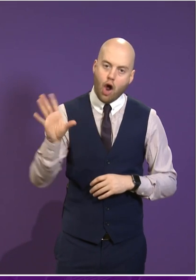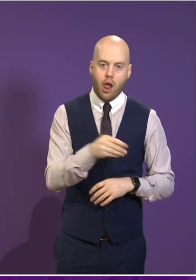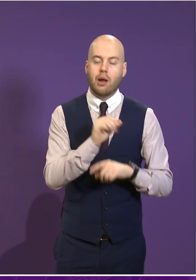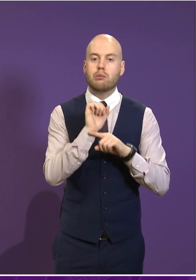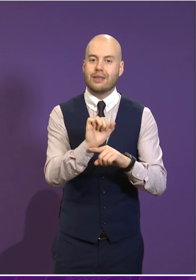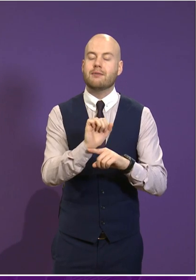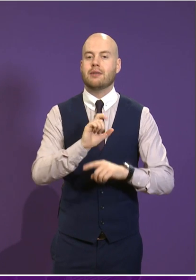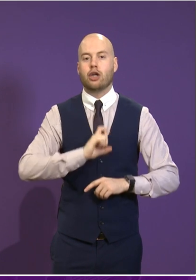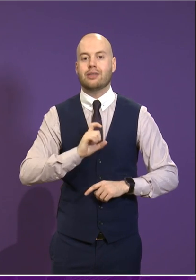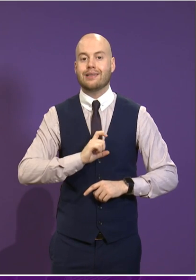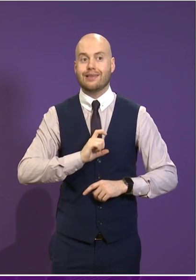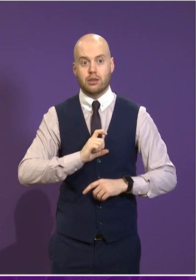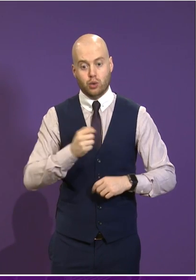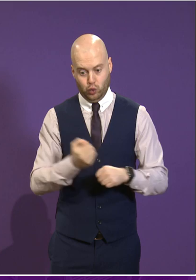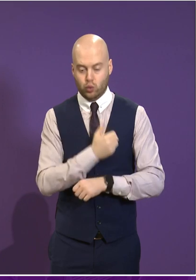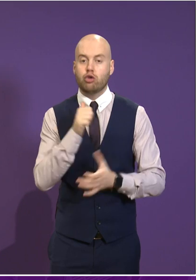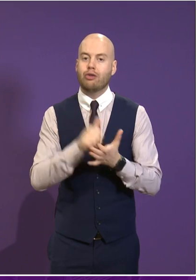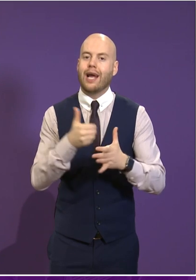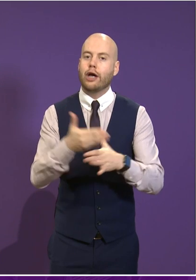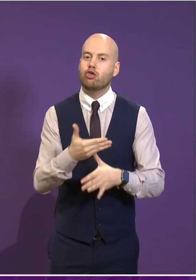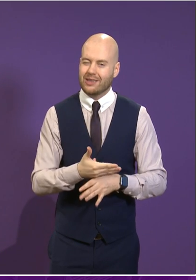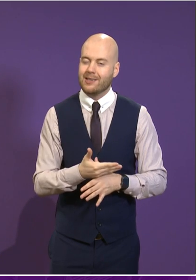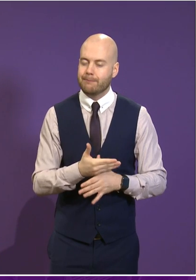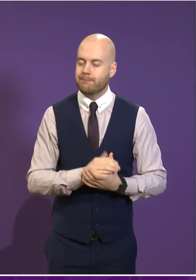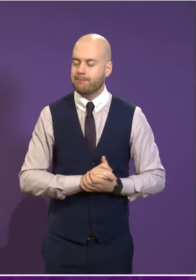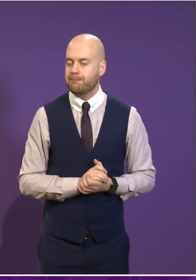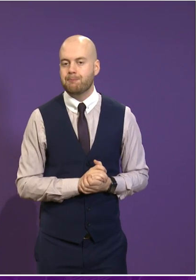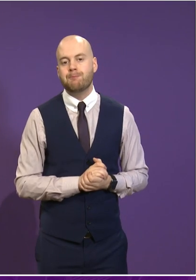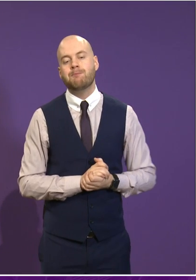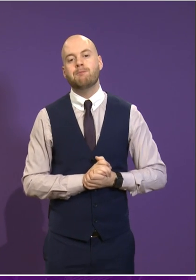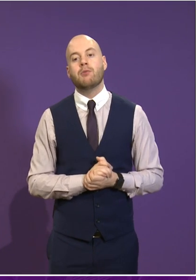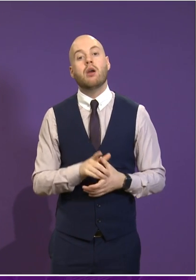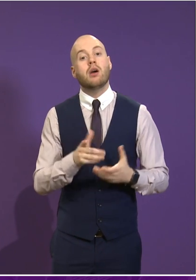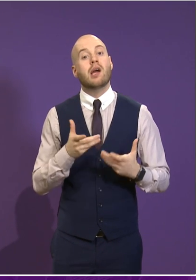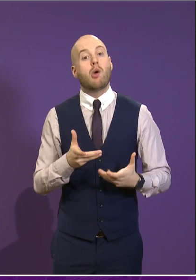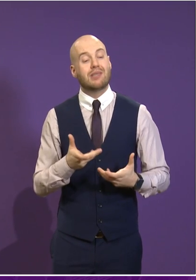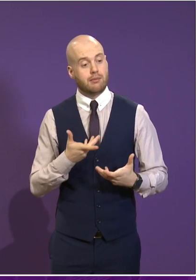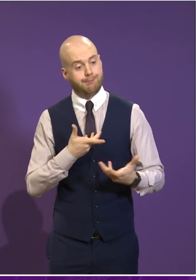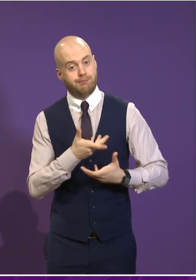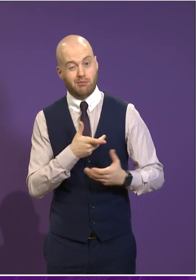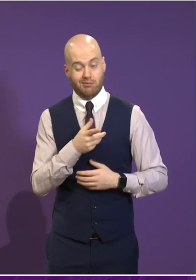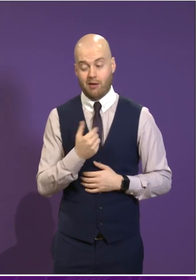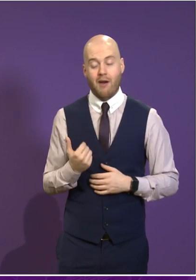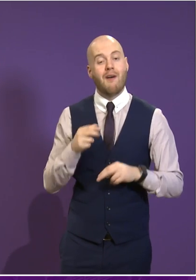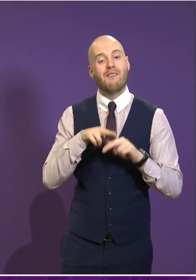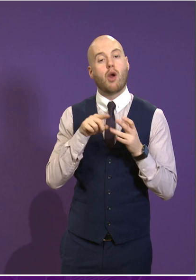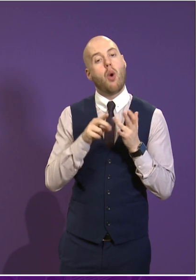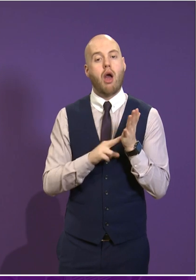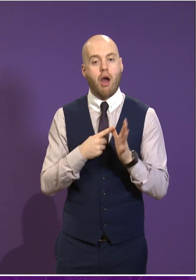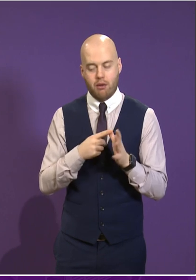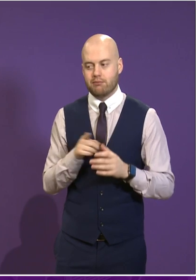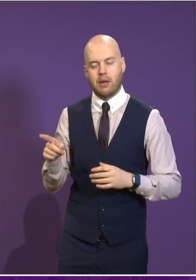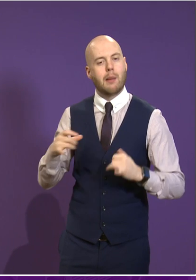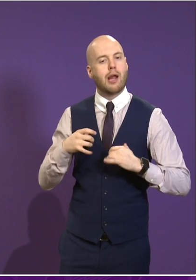the correct action. So the outcome agreements that are being negotiated now, and Fiona is an outcome agreement manager